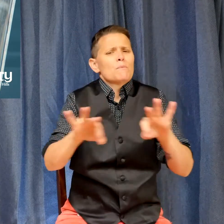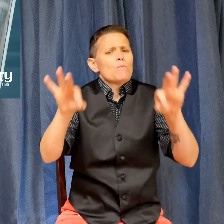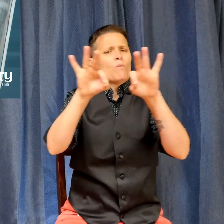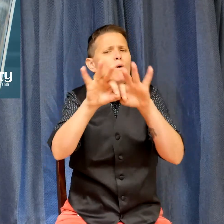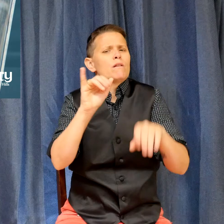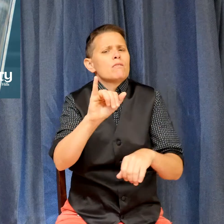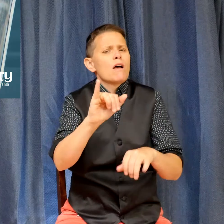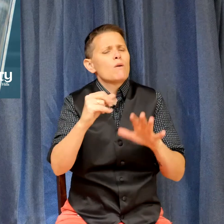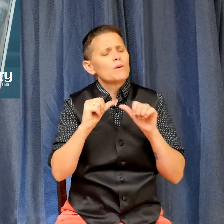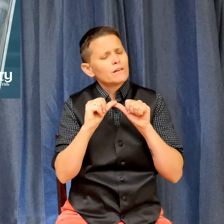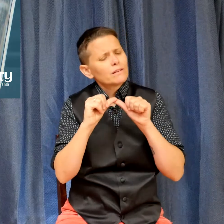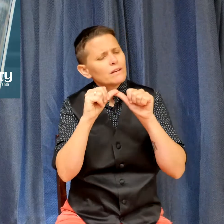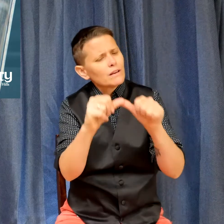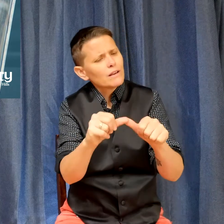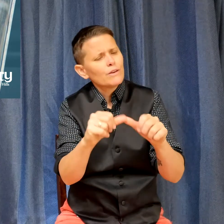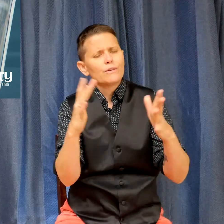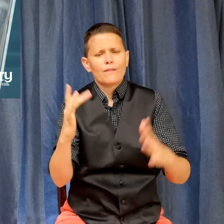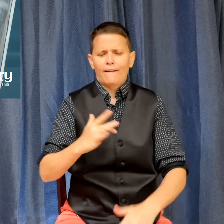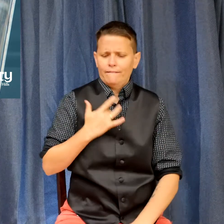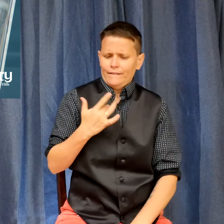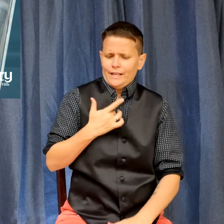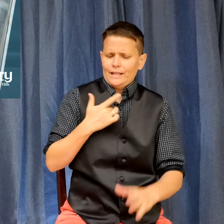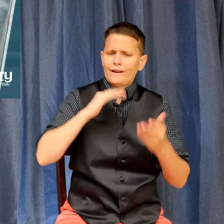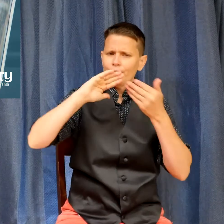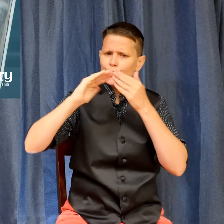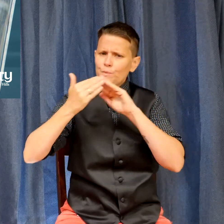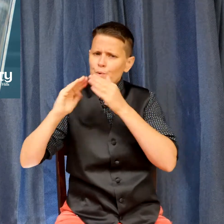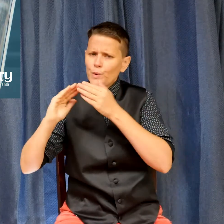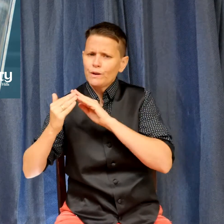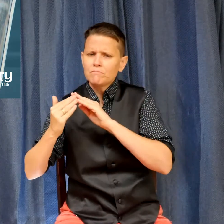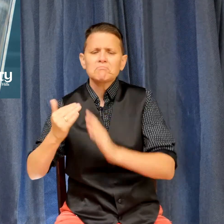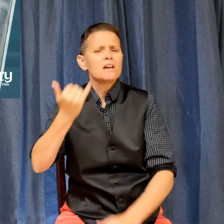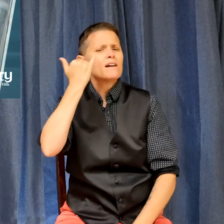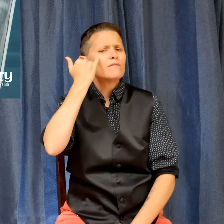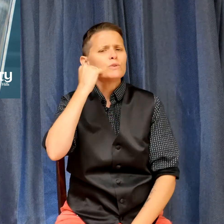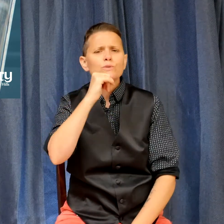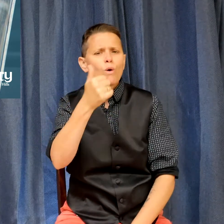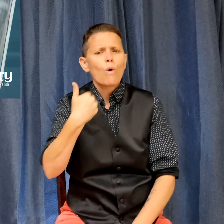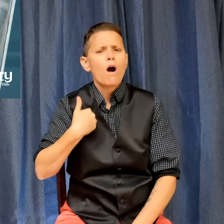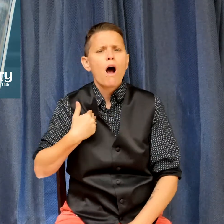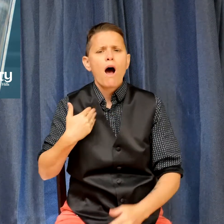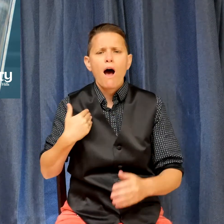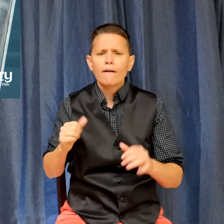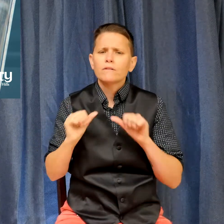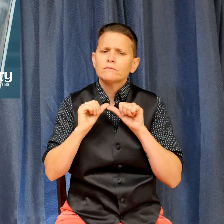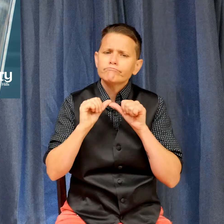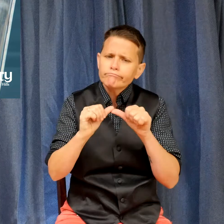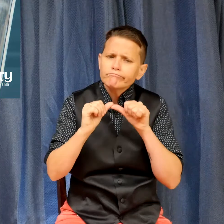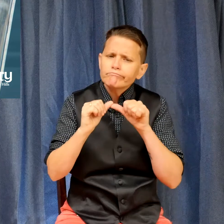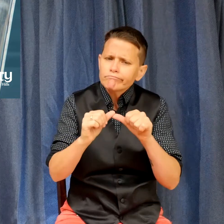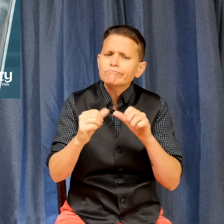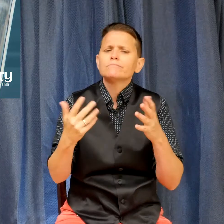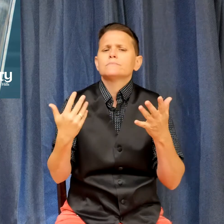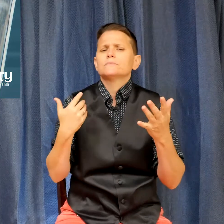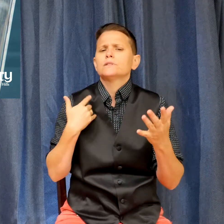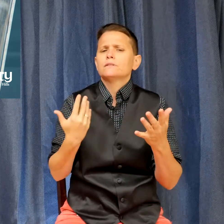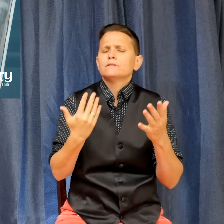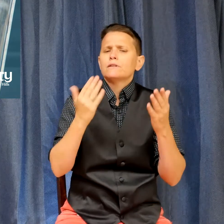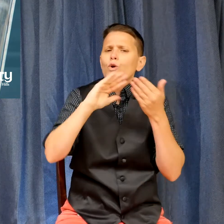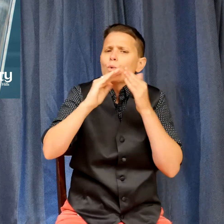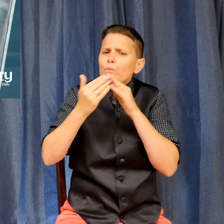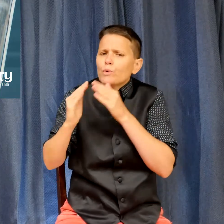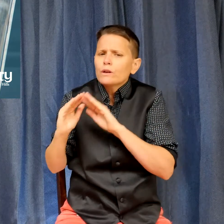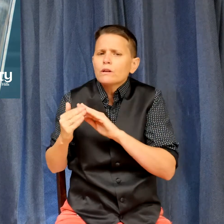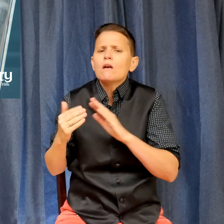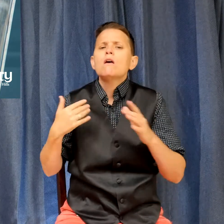and maintain community. And if you don't have a network that you are plugging into on a consistent basis, we would like to recommend